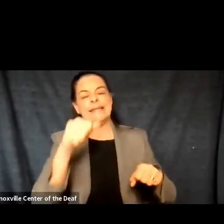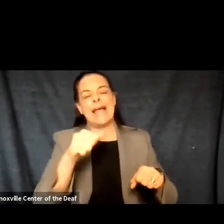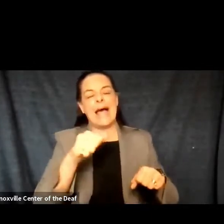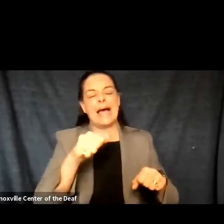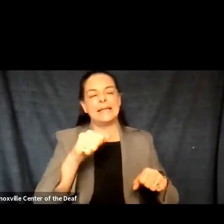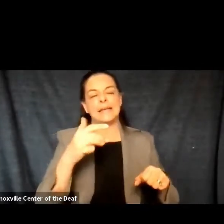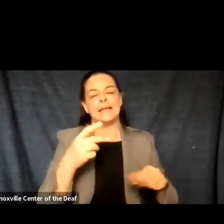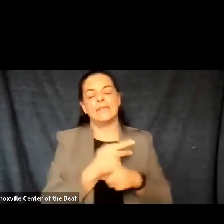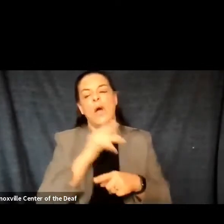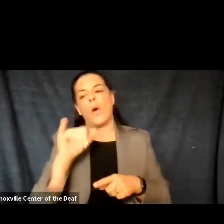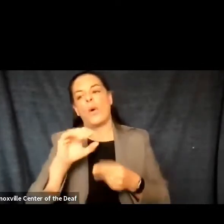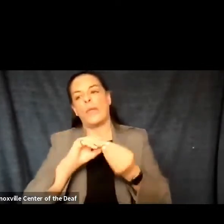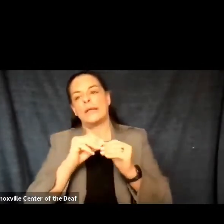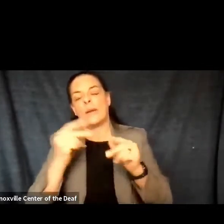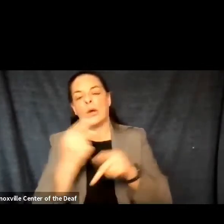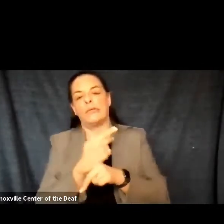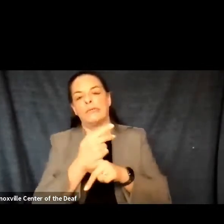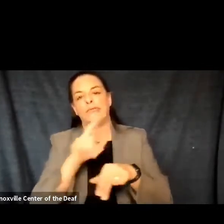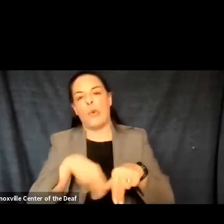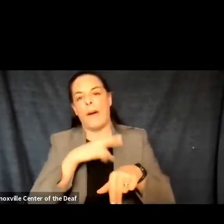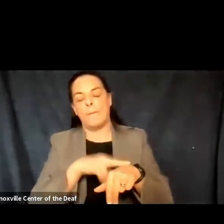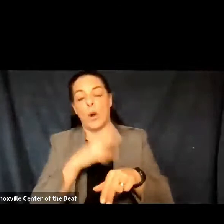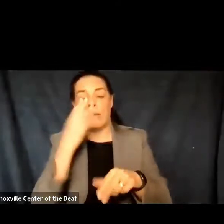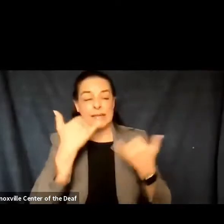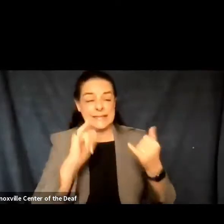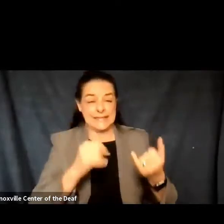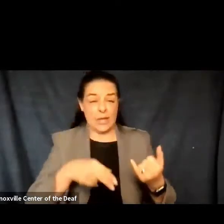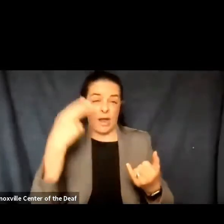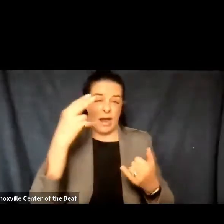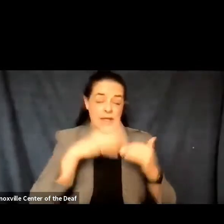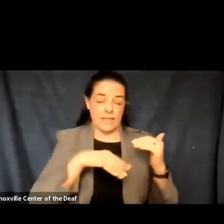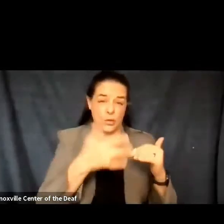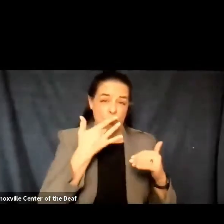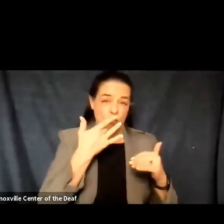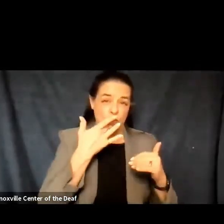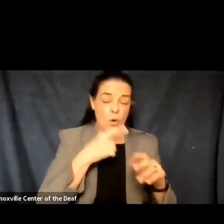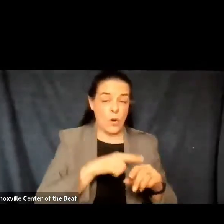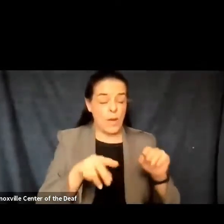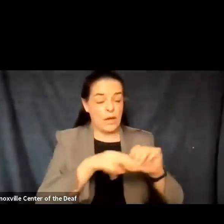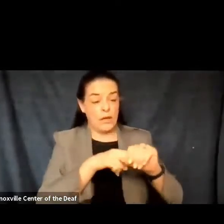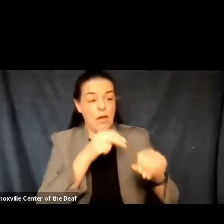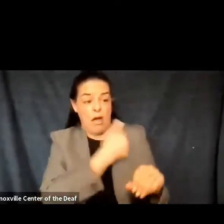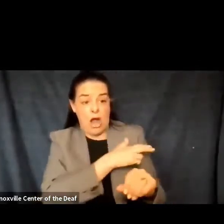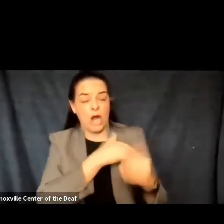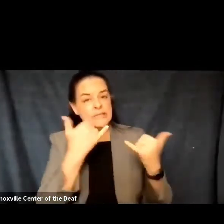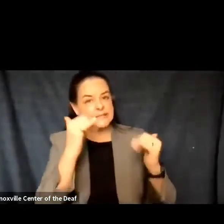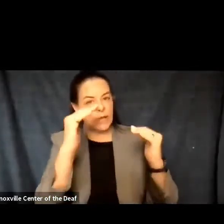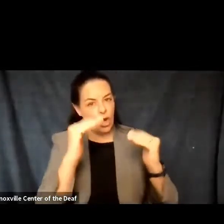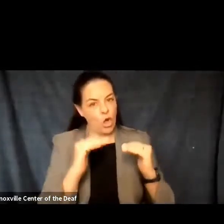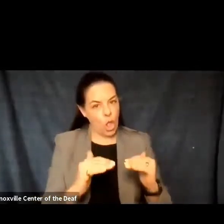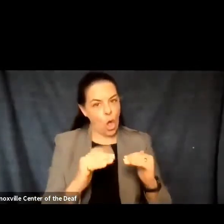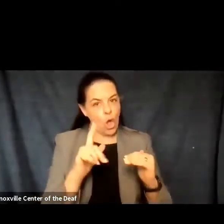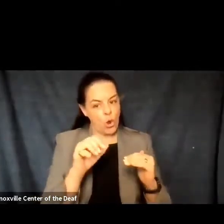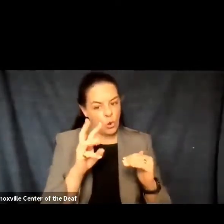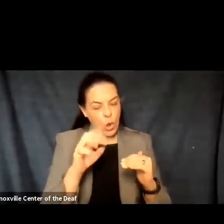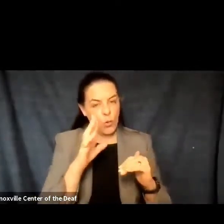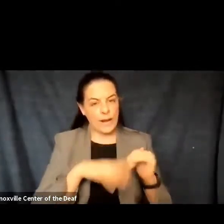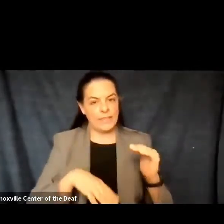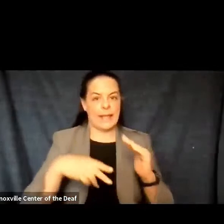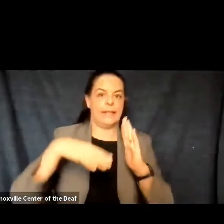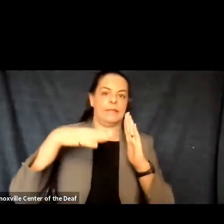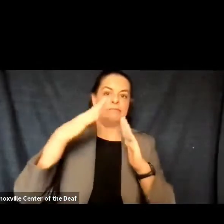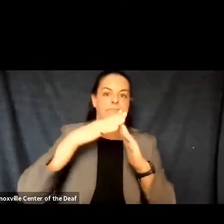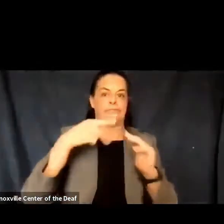lower numbers for COVID as they were still higher than you'd like. Hospitalizations continue to remain much lower than the peak. At what